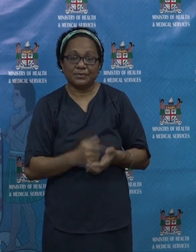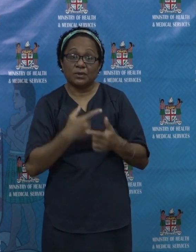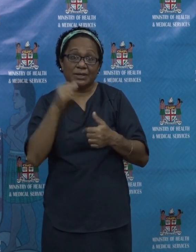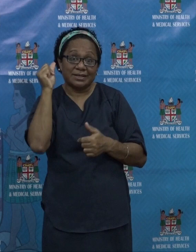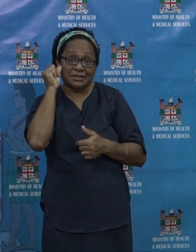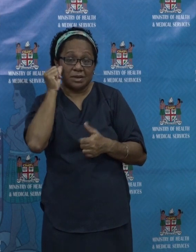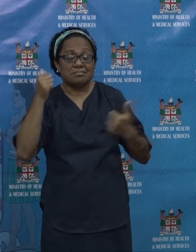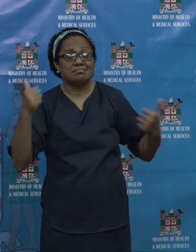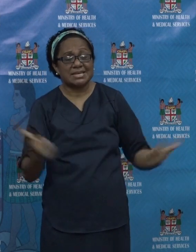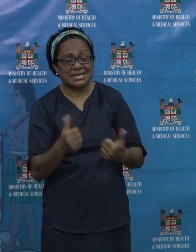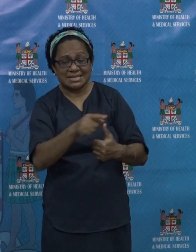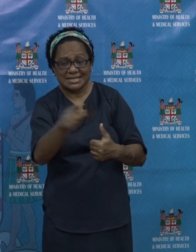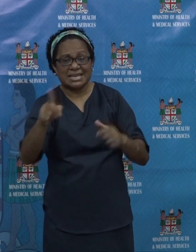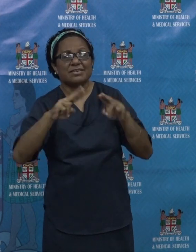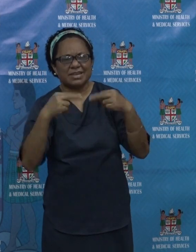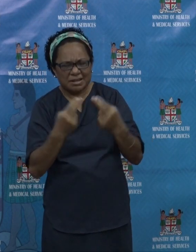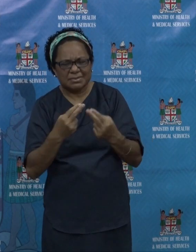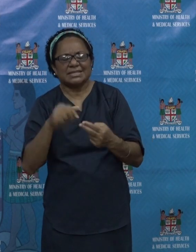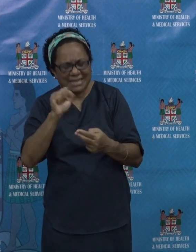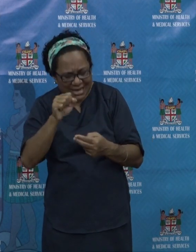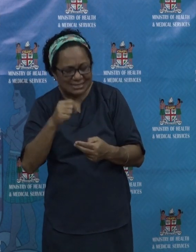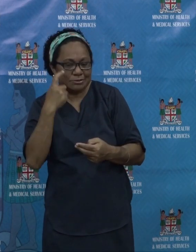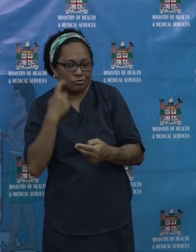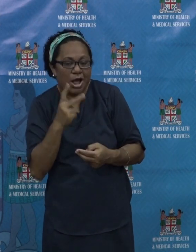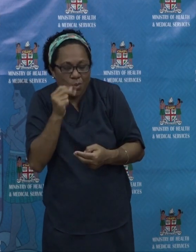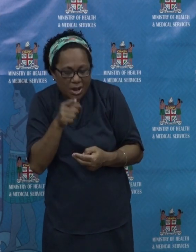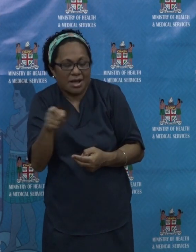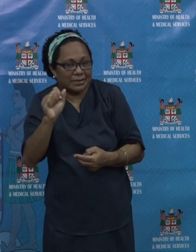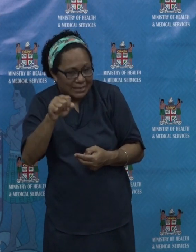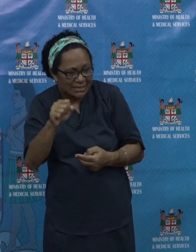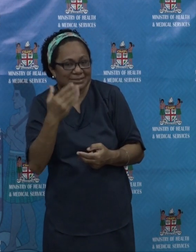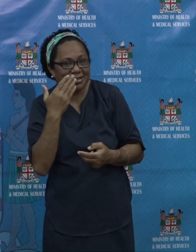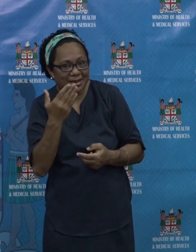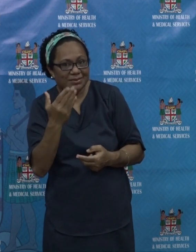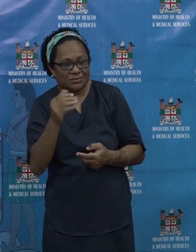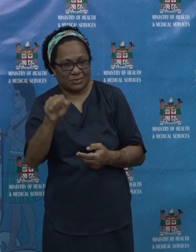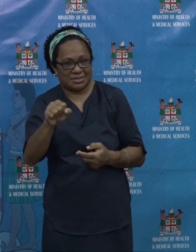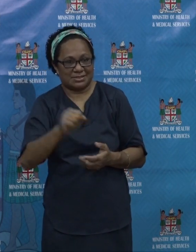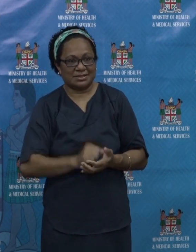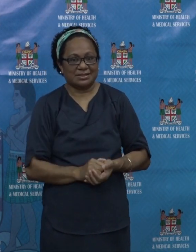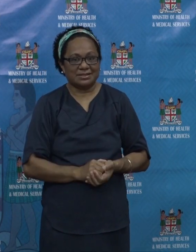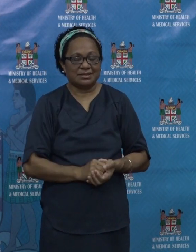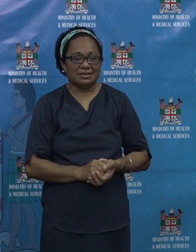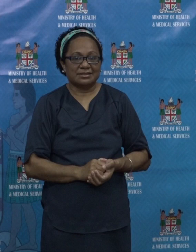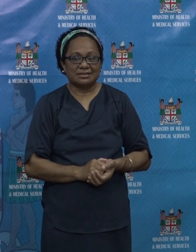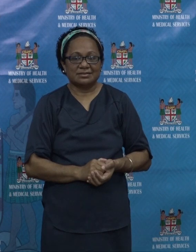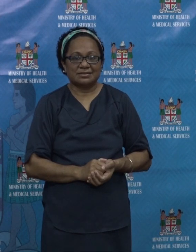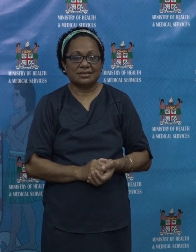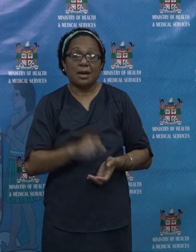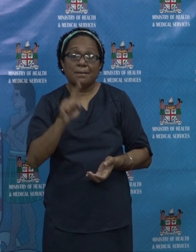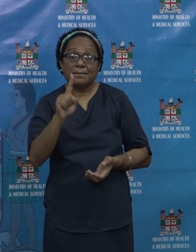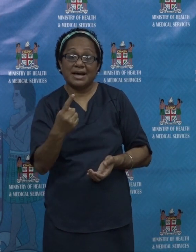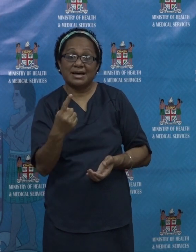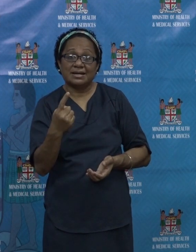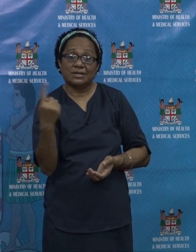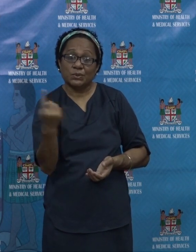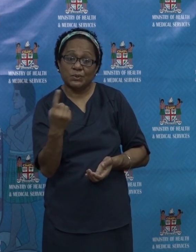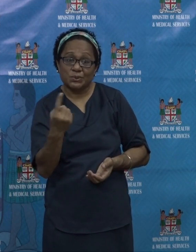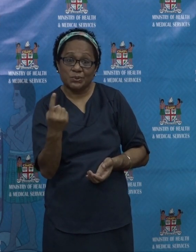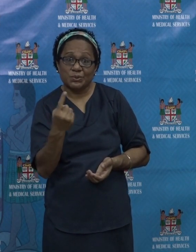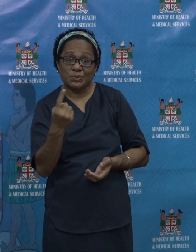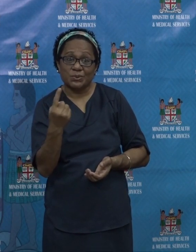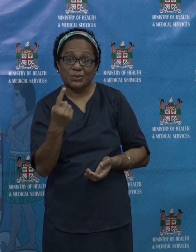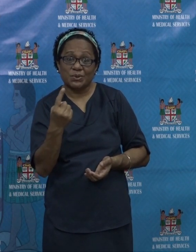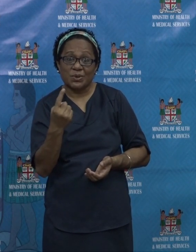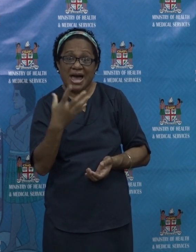are valiantly trying to care for their loved ones at home. But for those who are most at